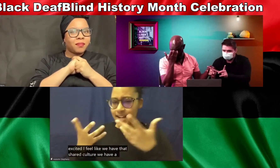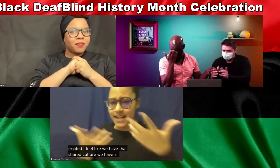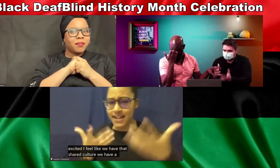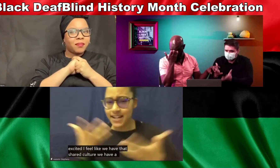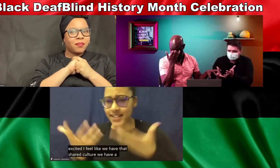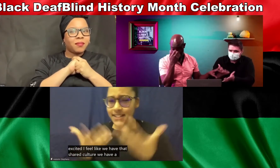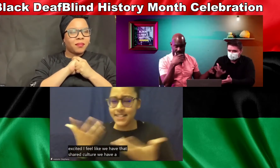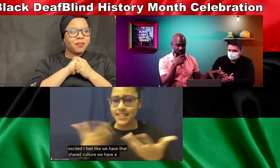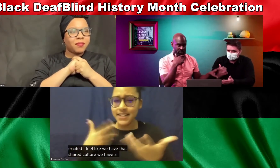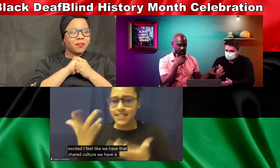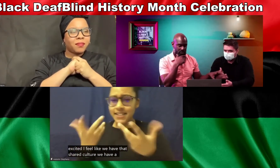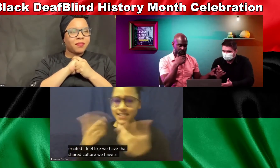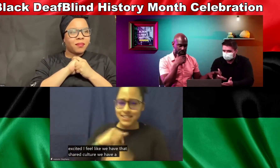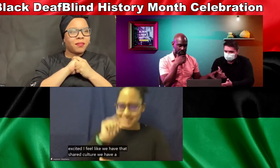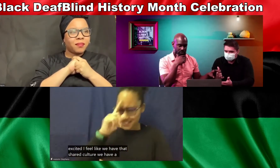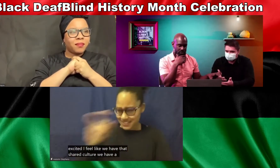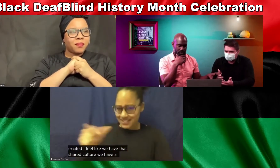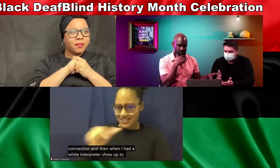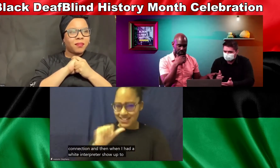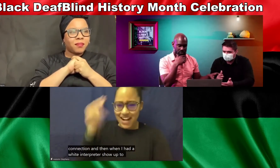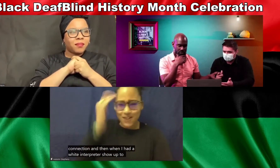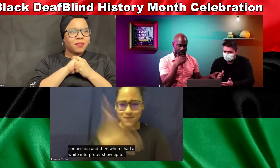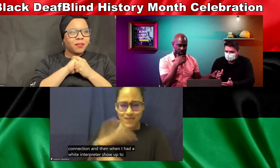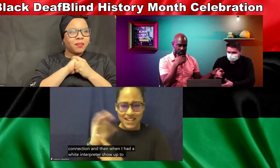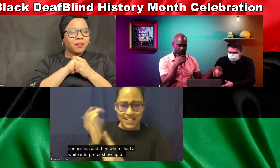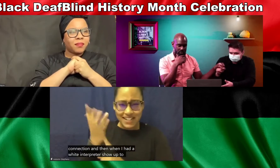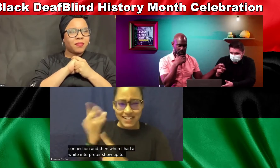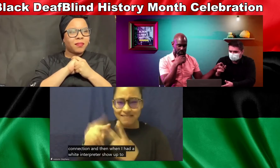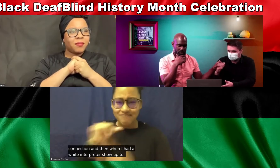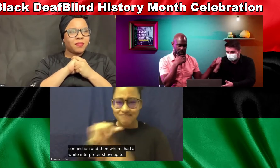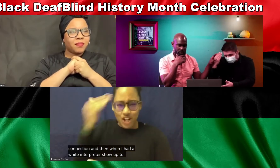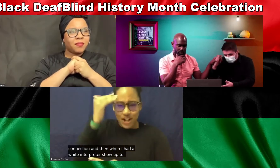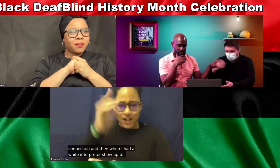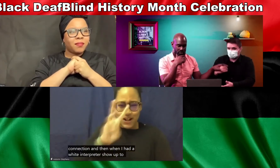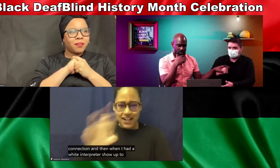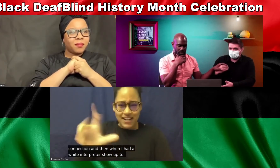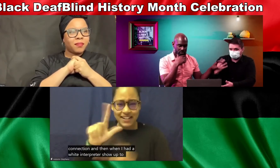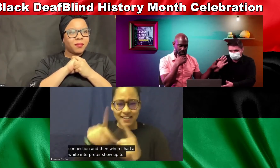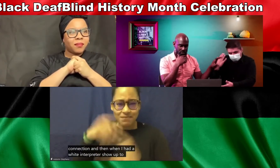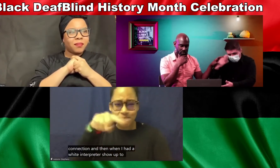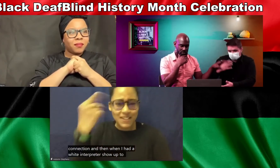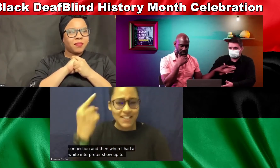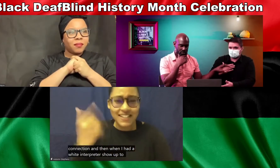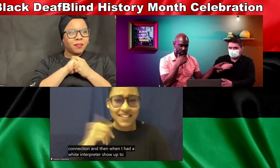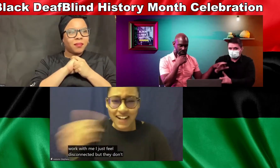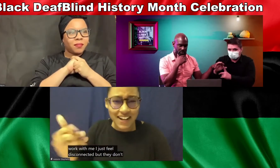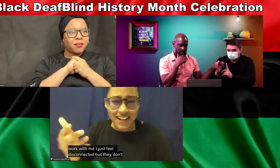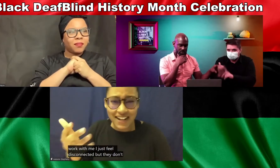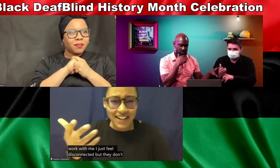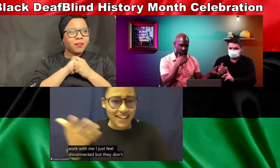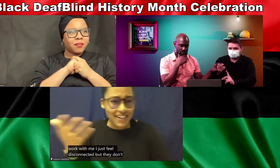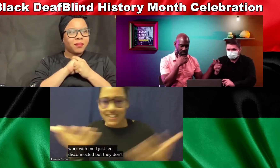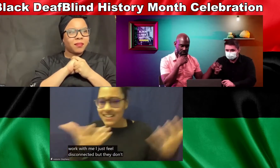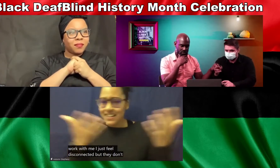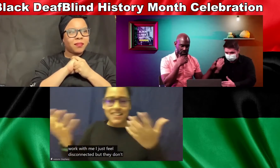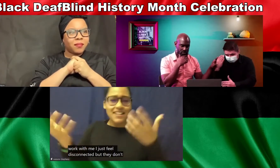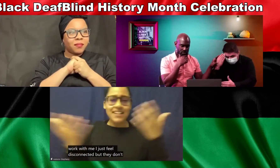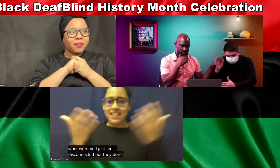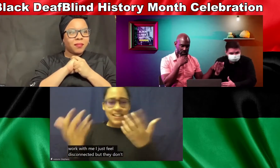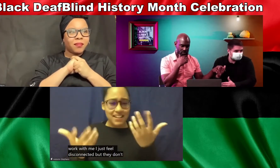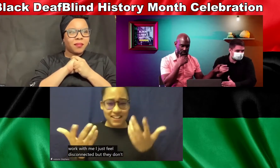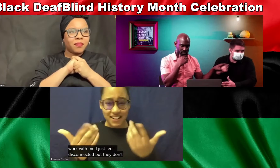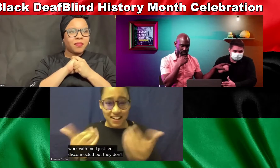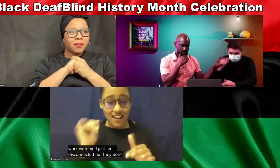white interpreter show up to work with me, I just feel disconnected. Like they don't understand my culture. They don't understand what it's like to